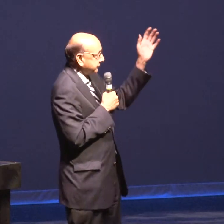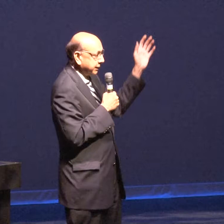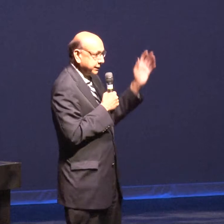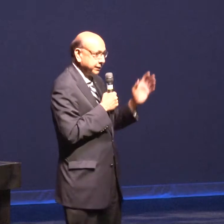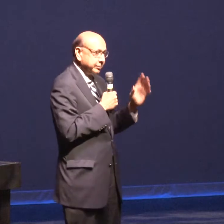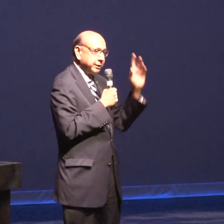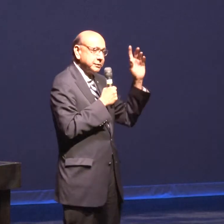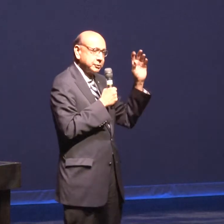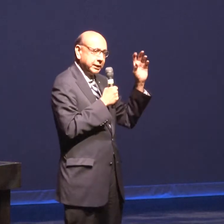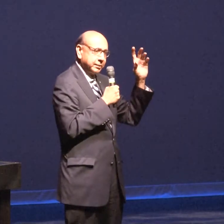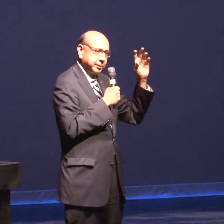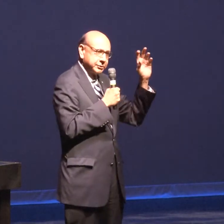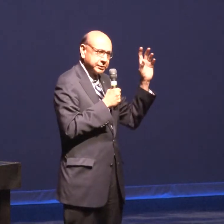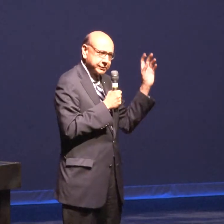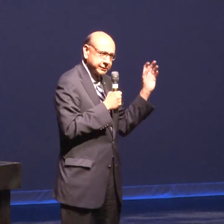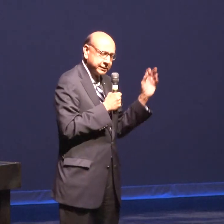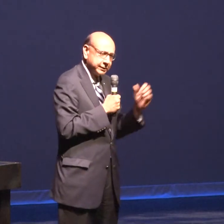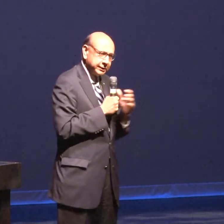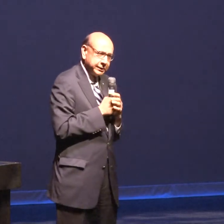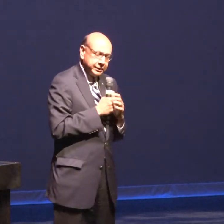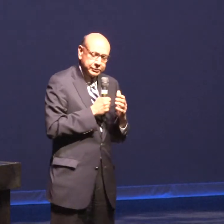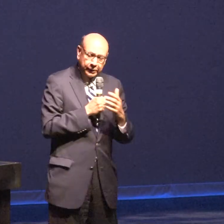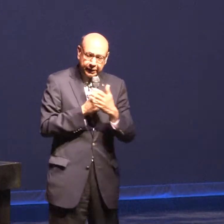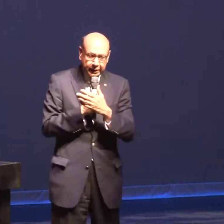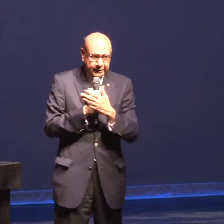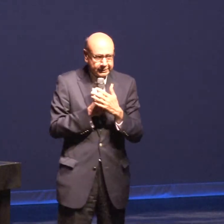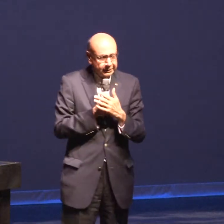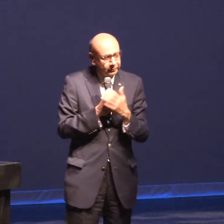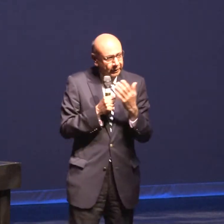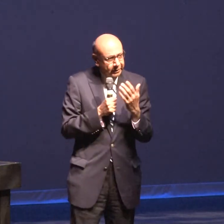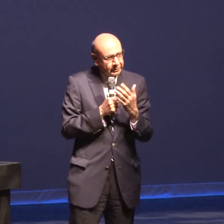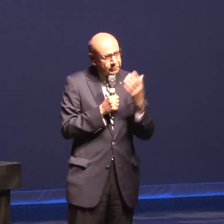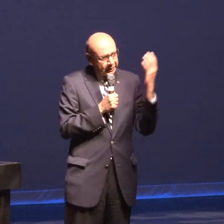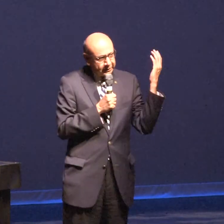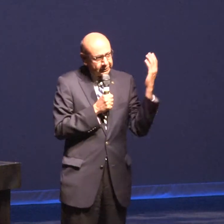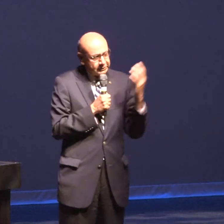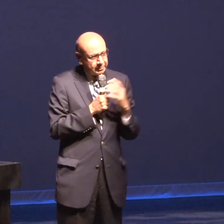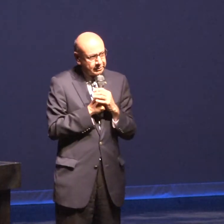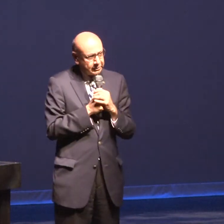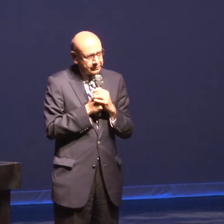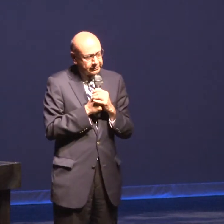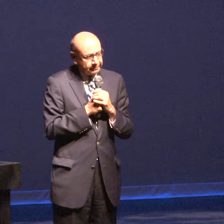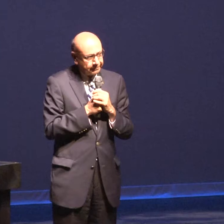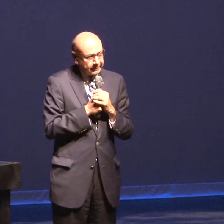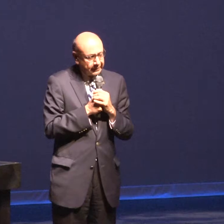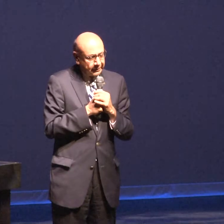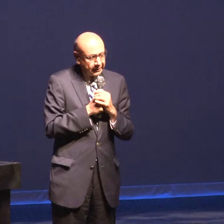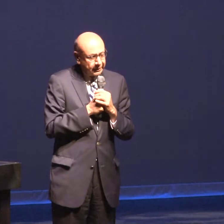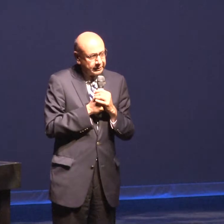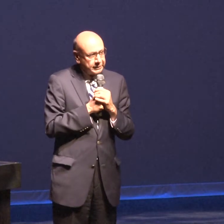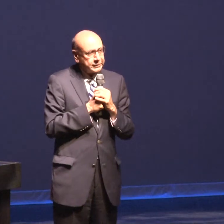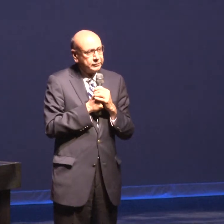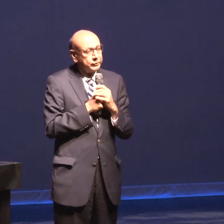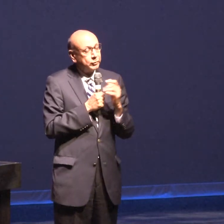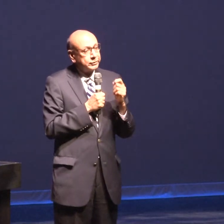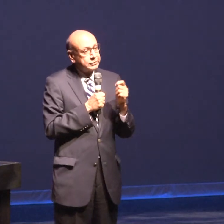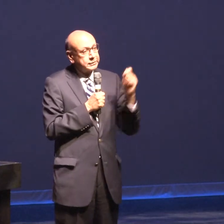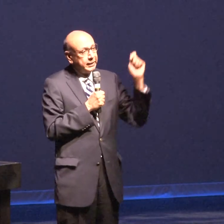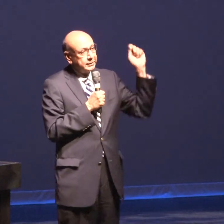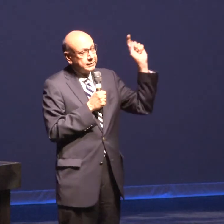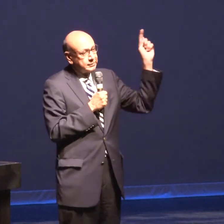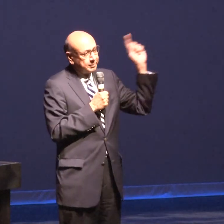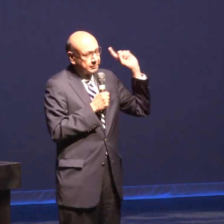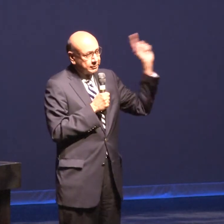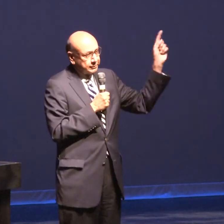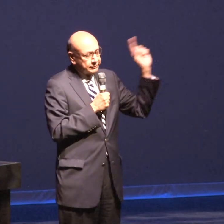and their sign and begin to take pictures. So I asked them, why are you taking these pictures? They said, we want